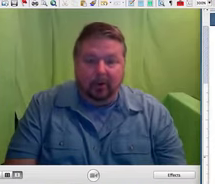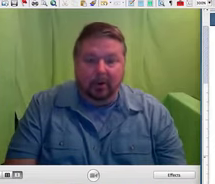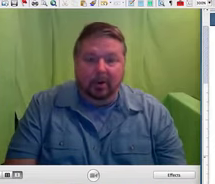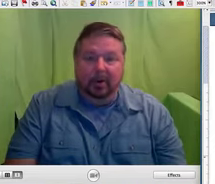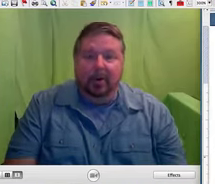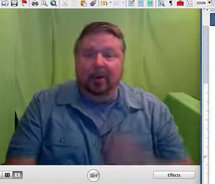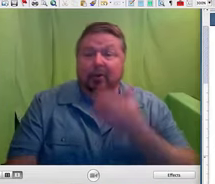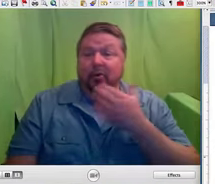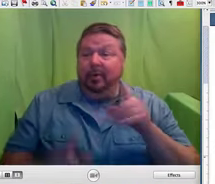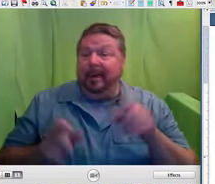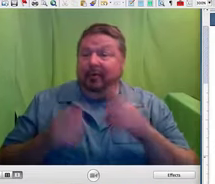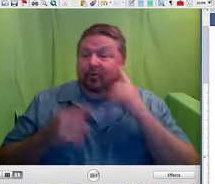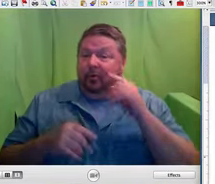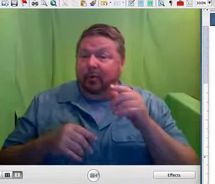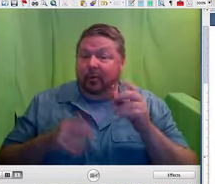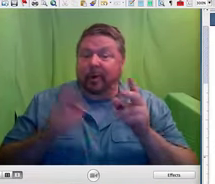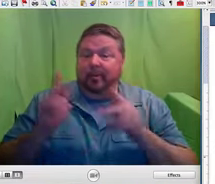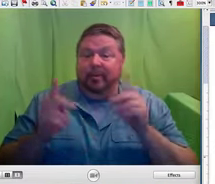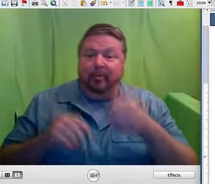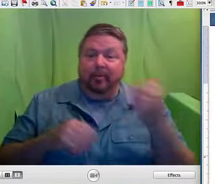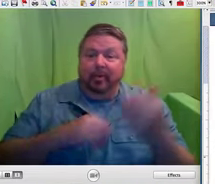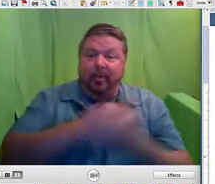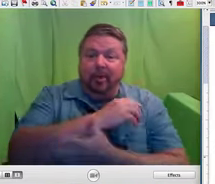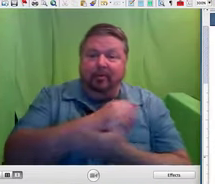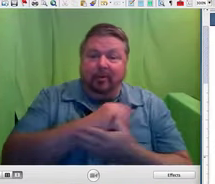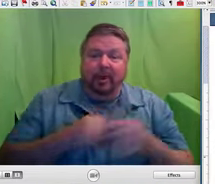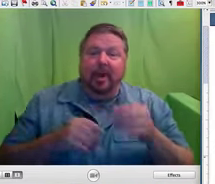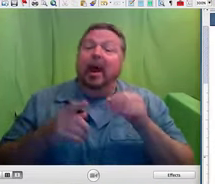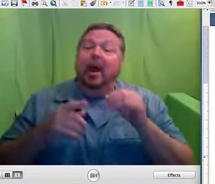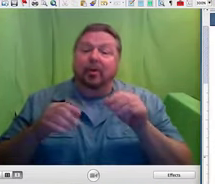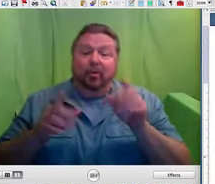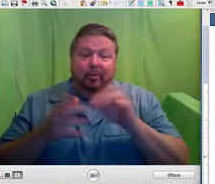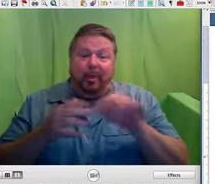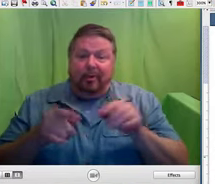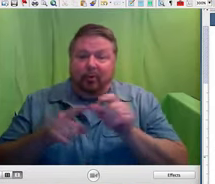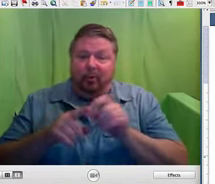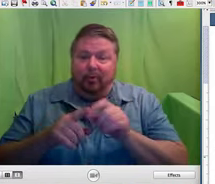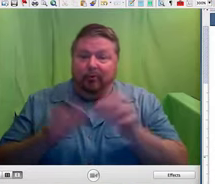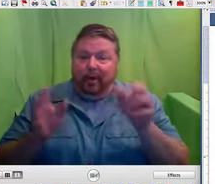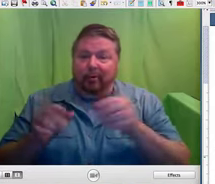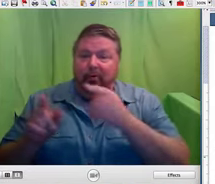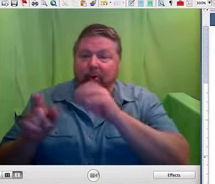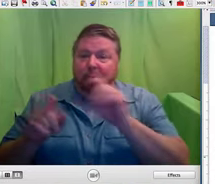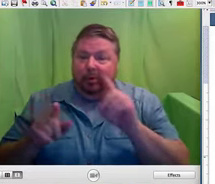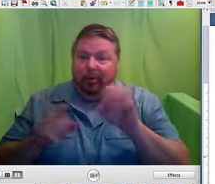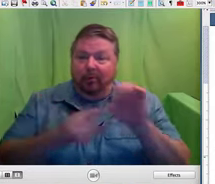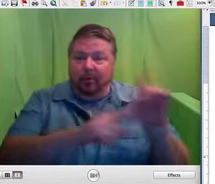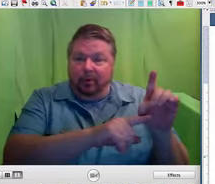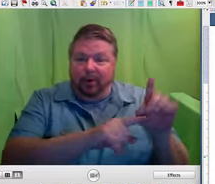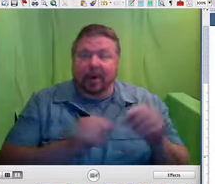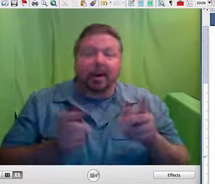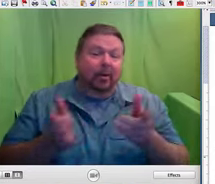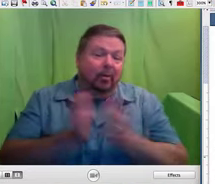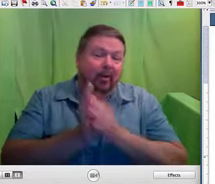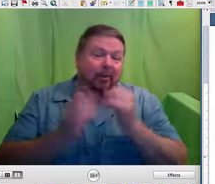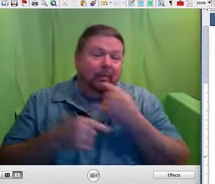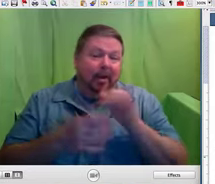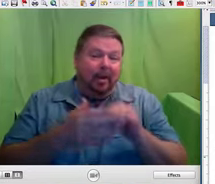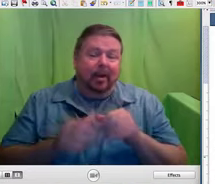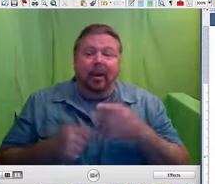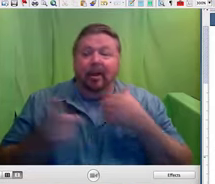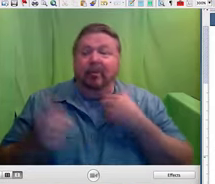good. This is a good test for people from other countries. You know, you spell out the phrase good food, and you ask them